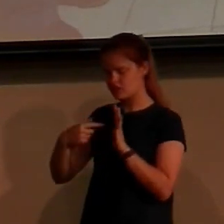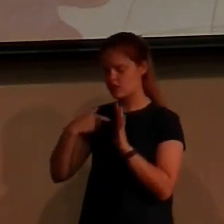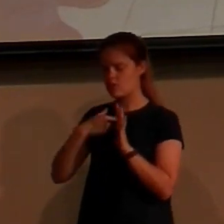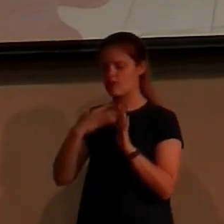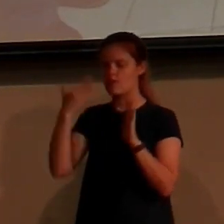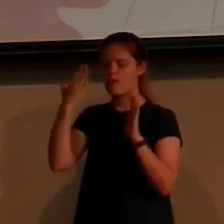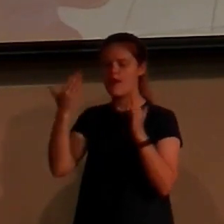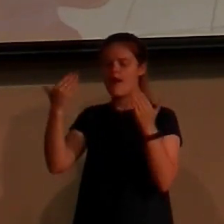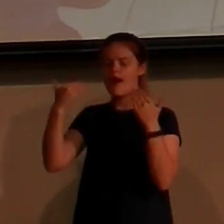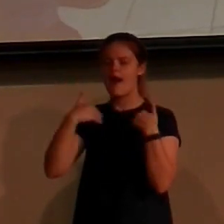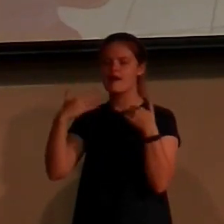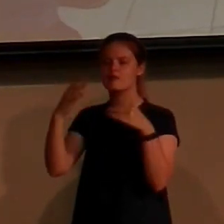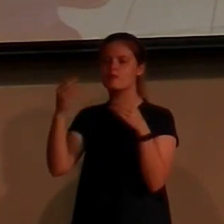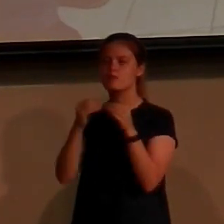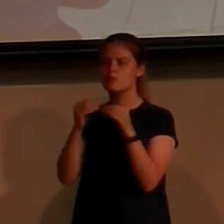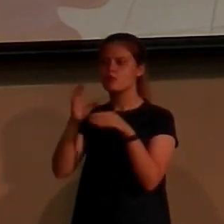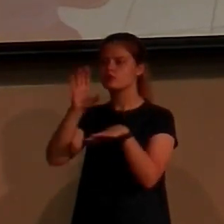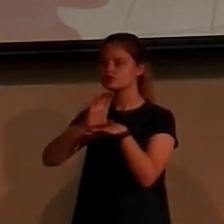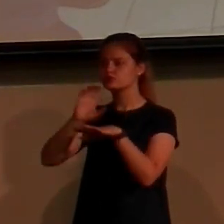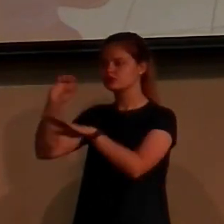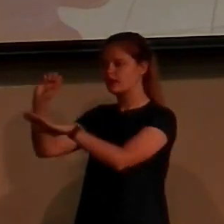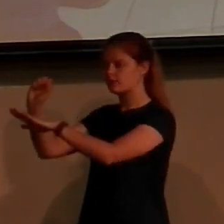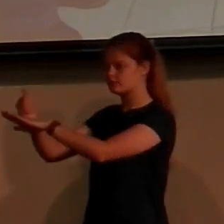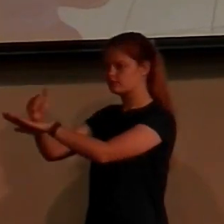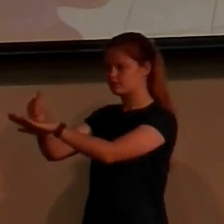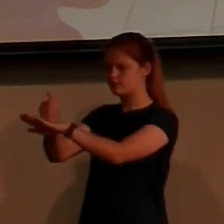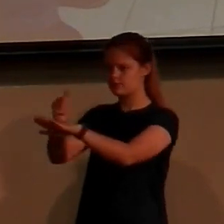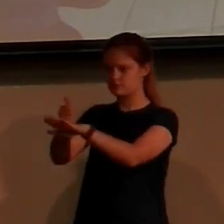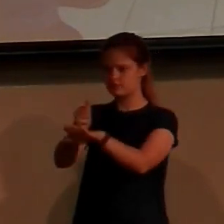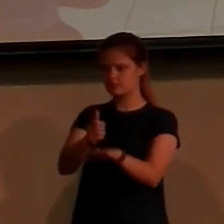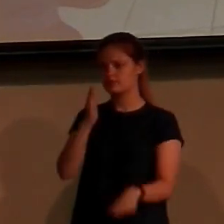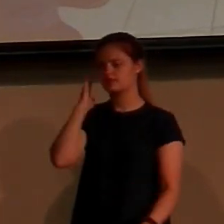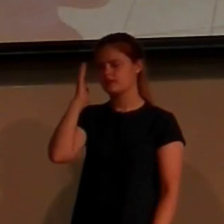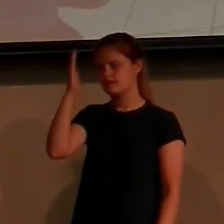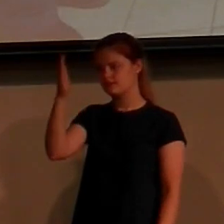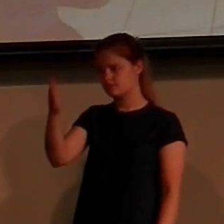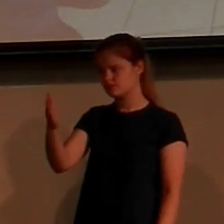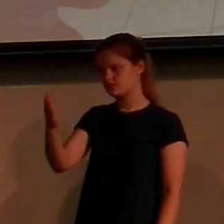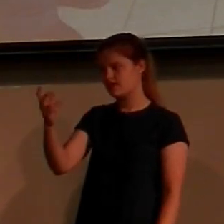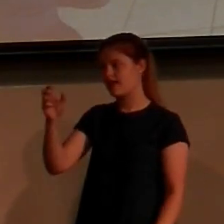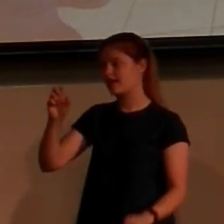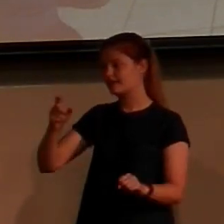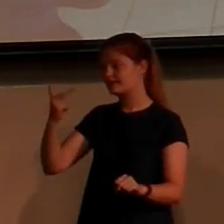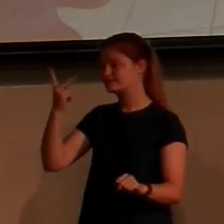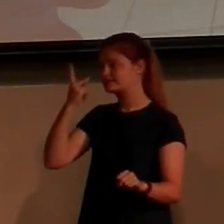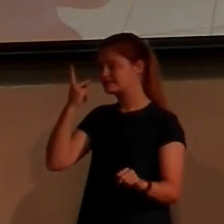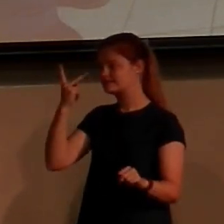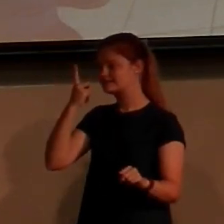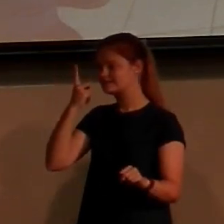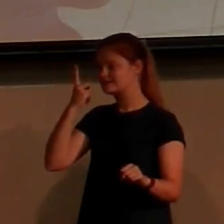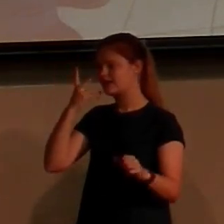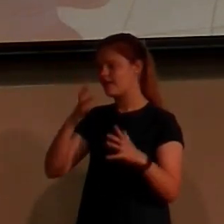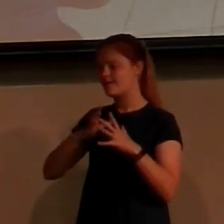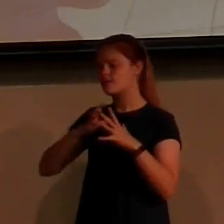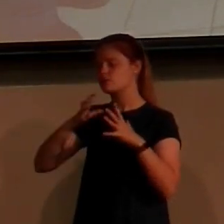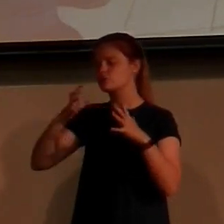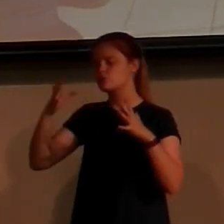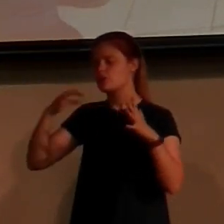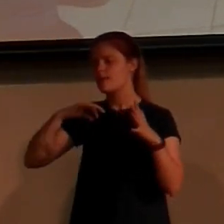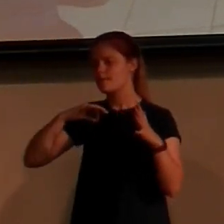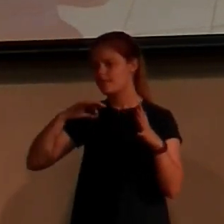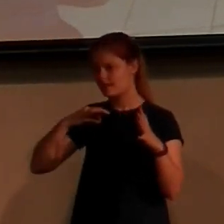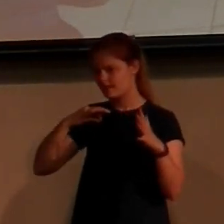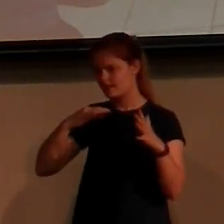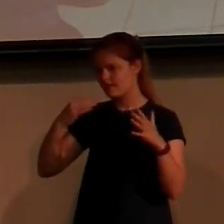more churches to be planted in the future. So I can see a great benefit by having